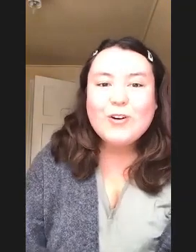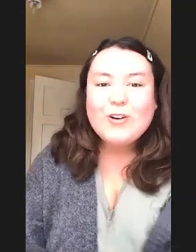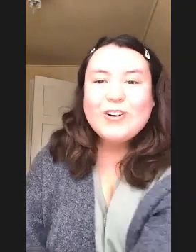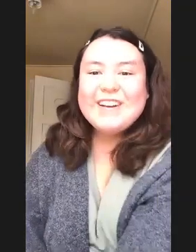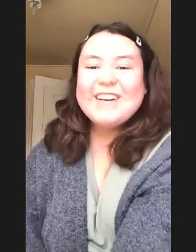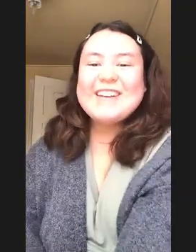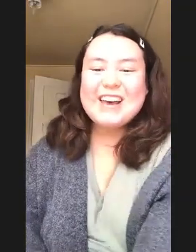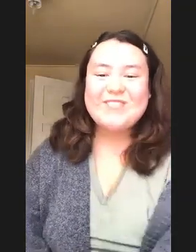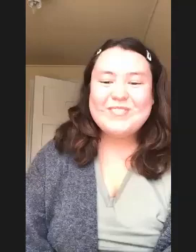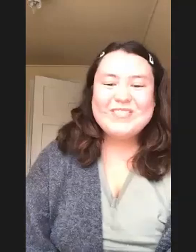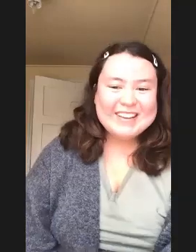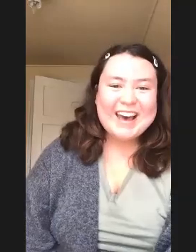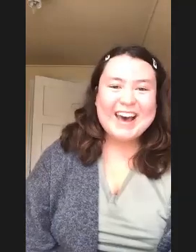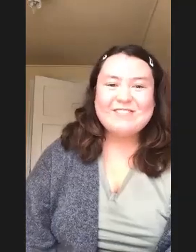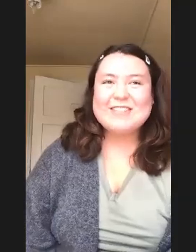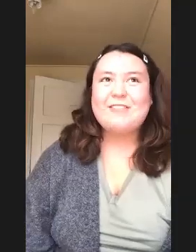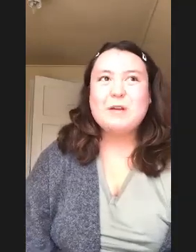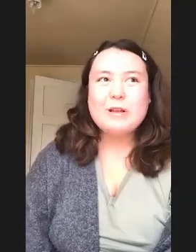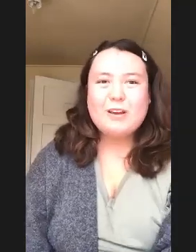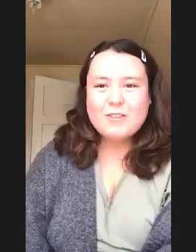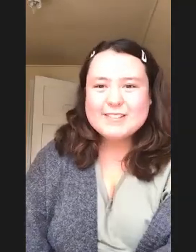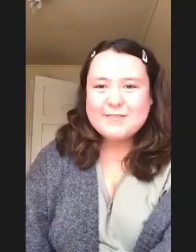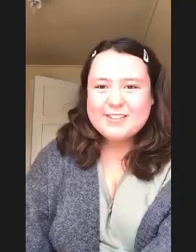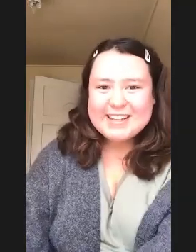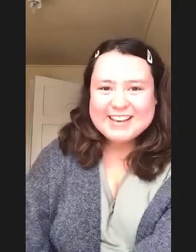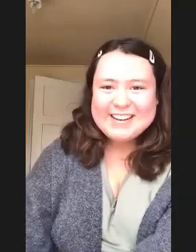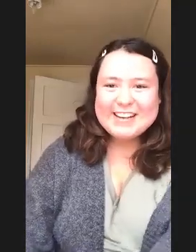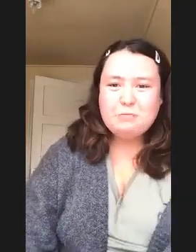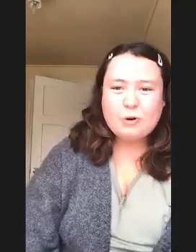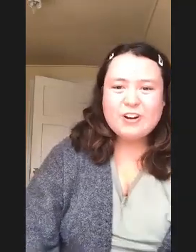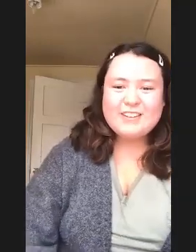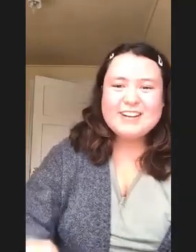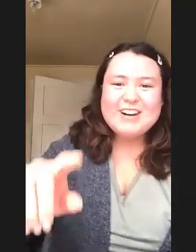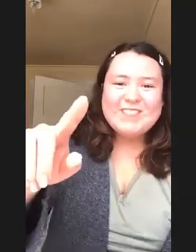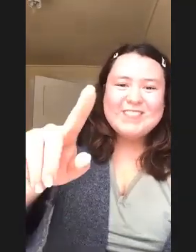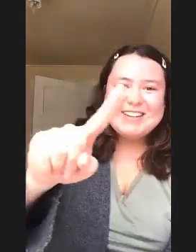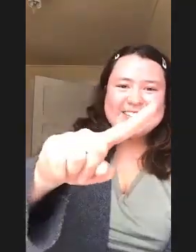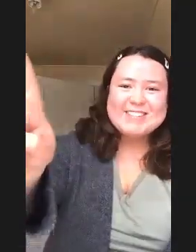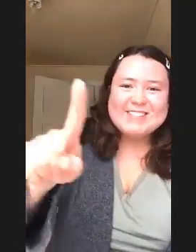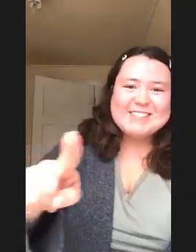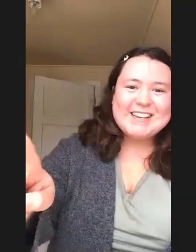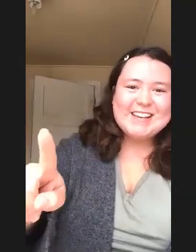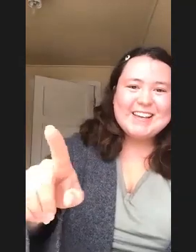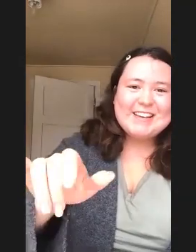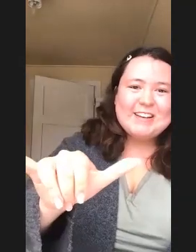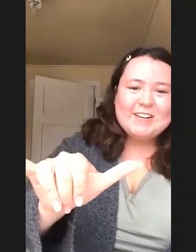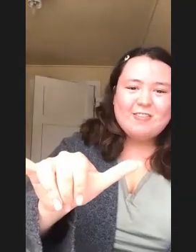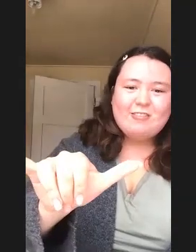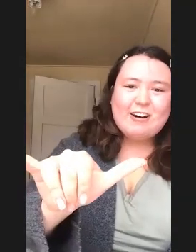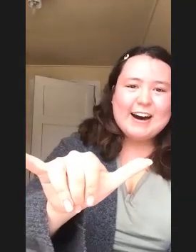Oh, I've definitely played with this when I was a kid and bored. So Z,